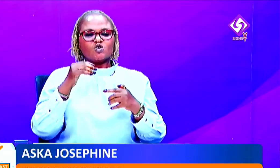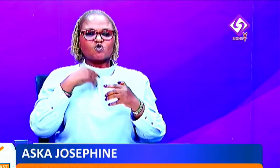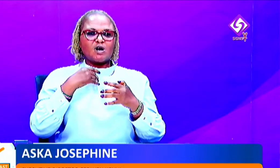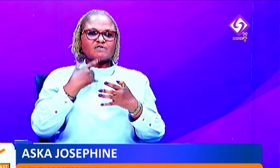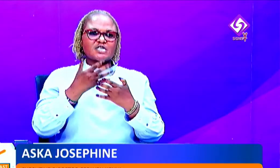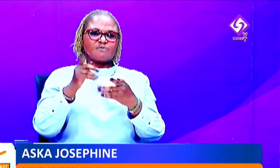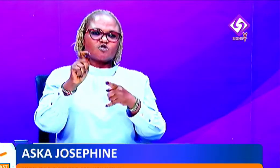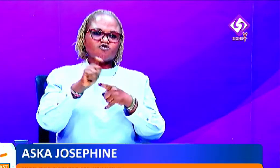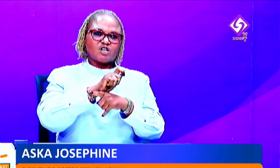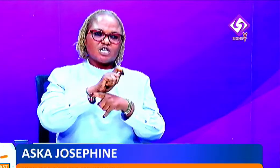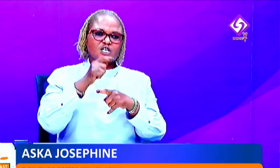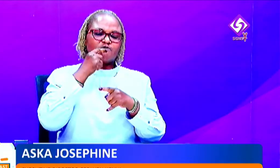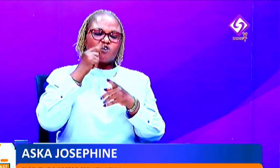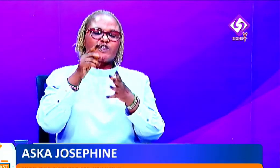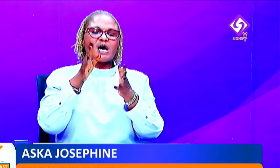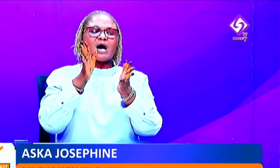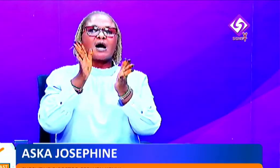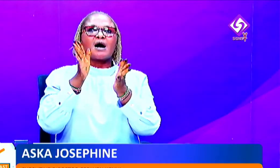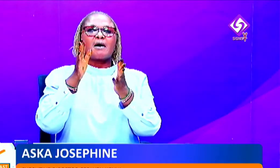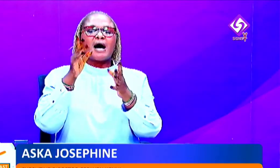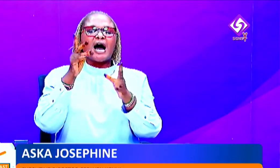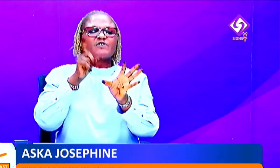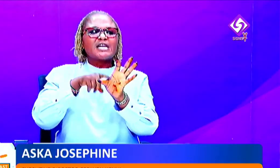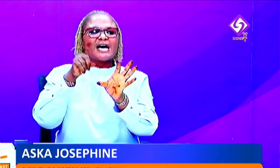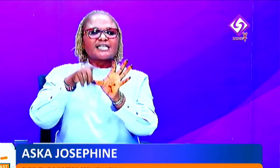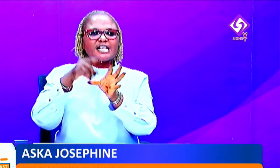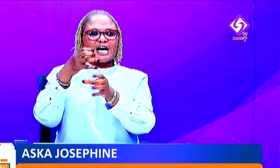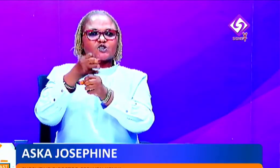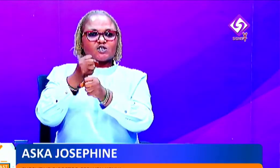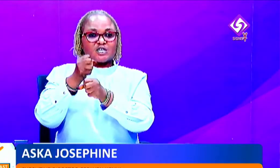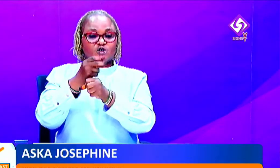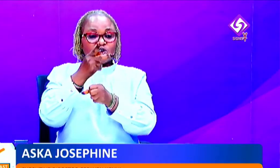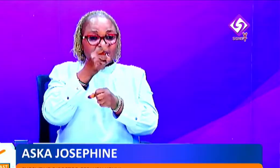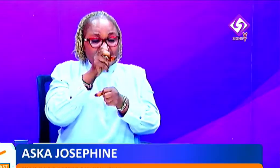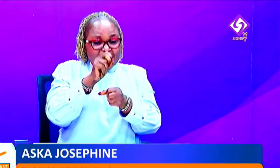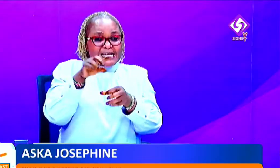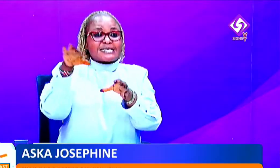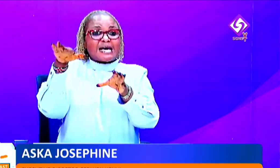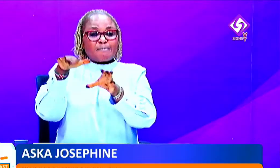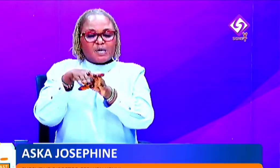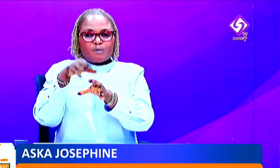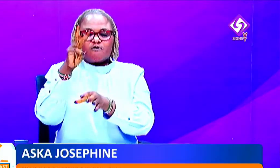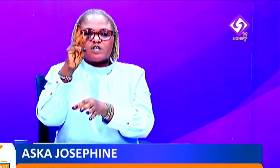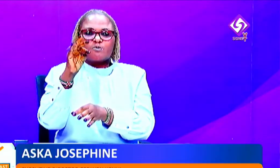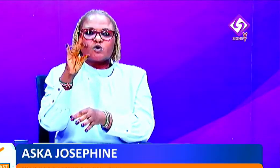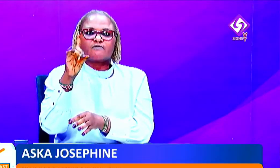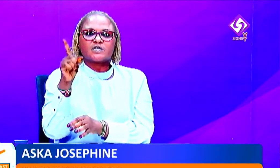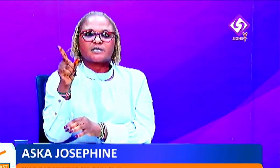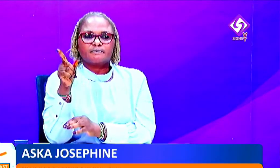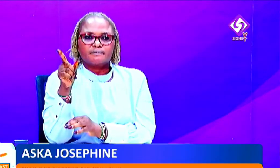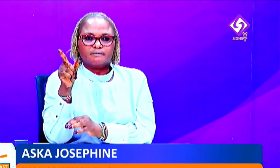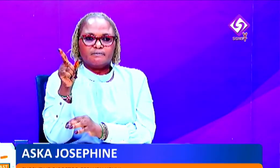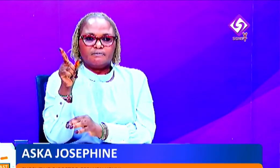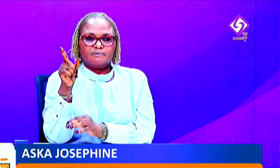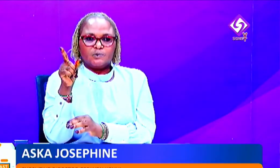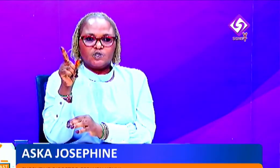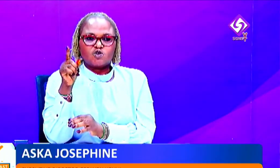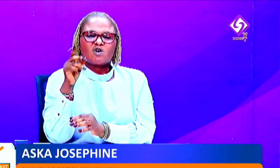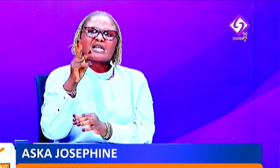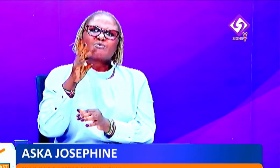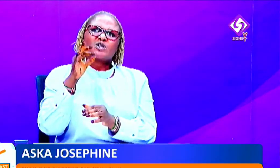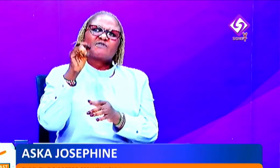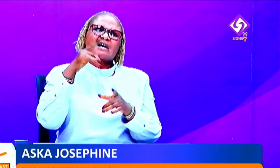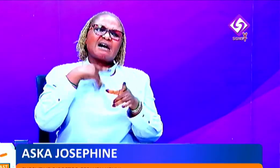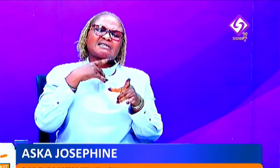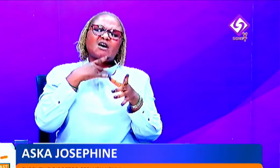the WFD conference so that they can train their members, the affiliated members, the ordinary members. So the Kenya National